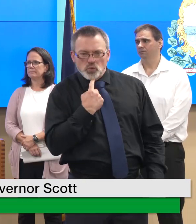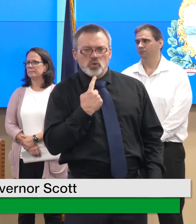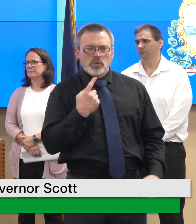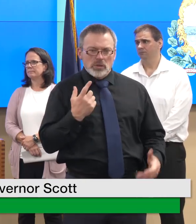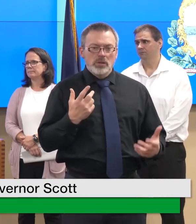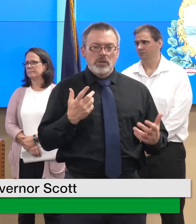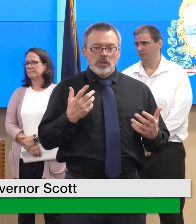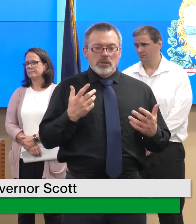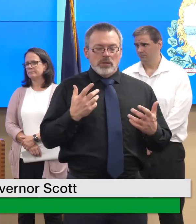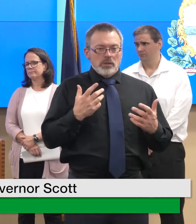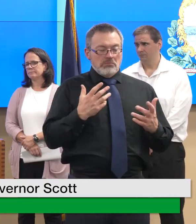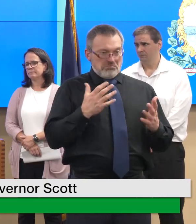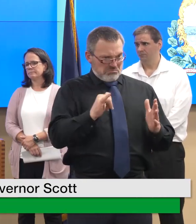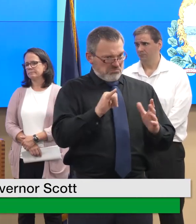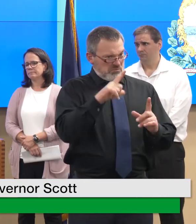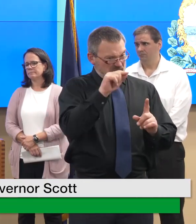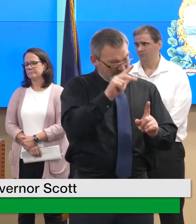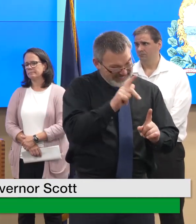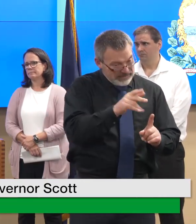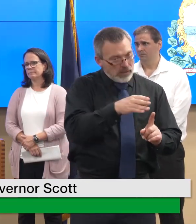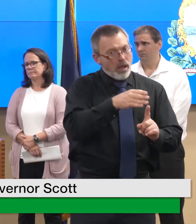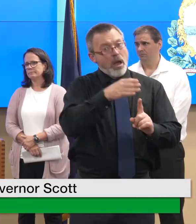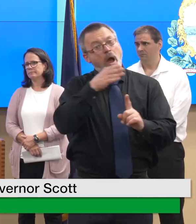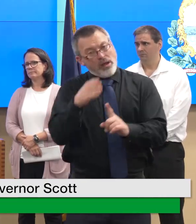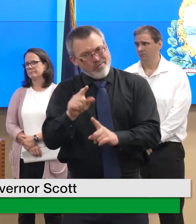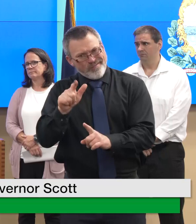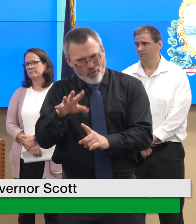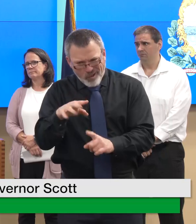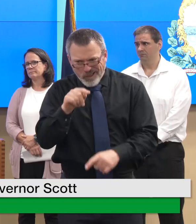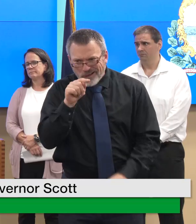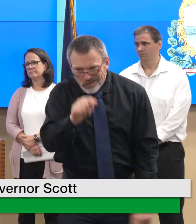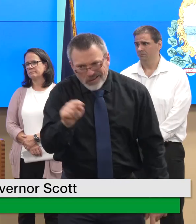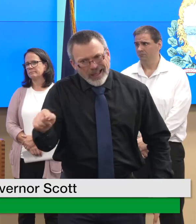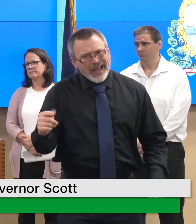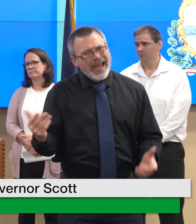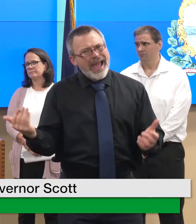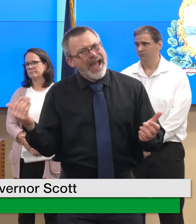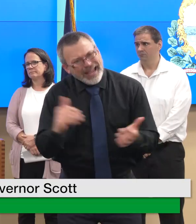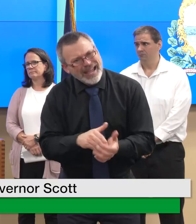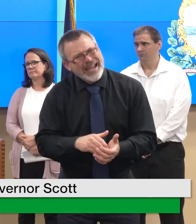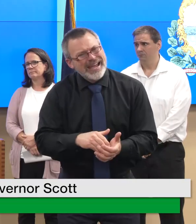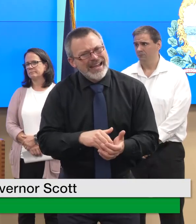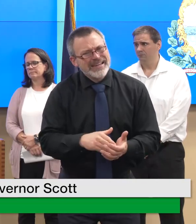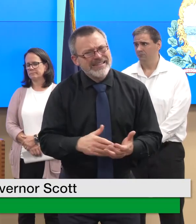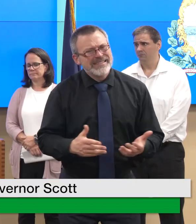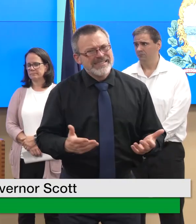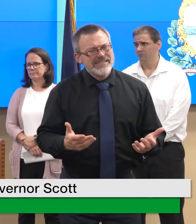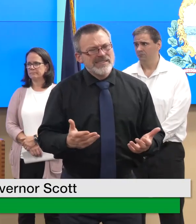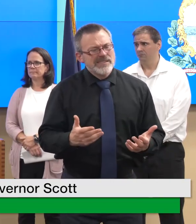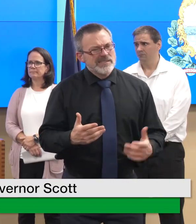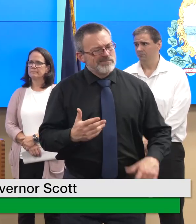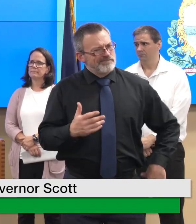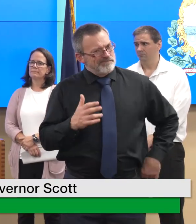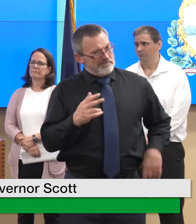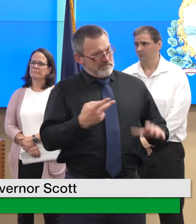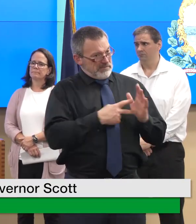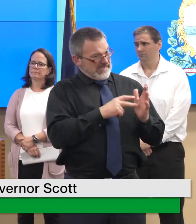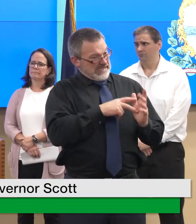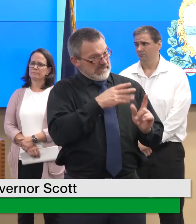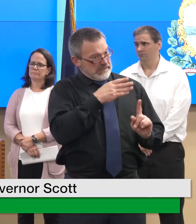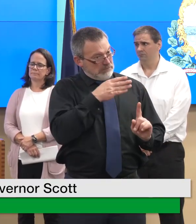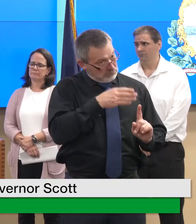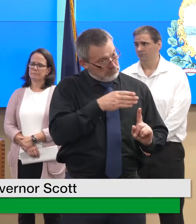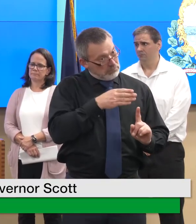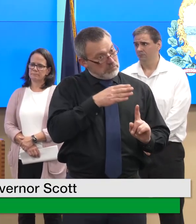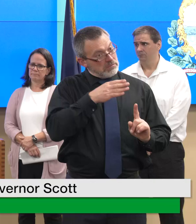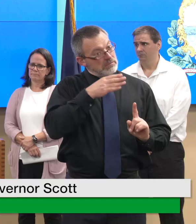another storm. So we were seeing more frequency, which is concerning. But it leads